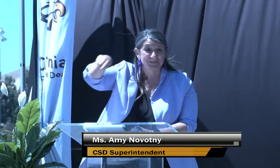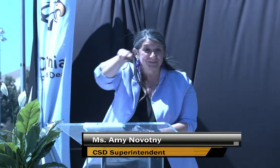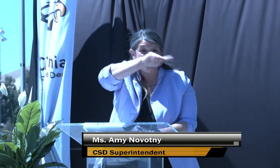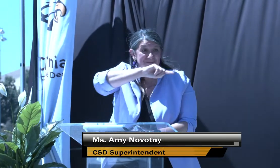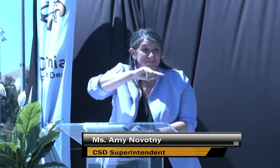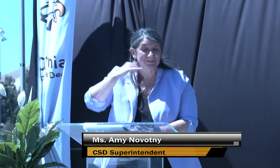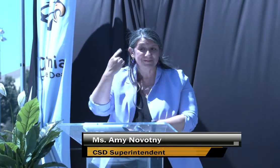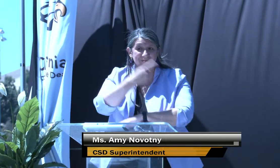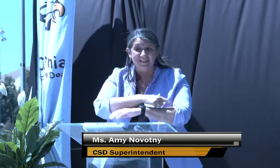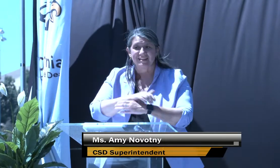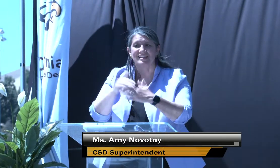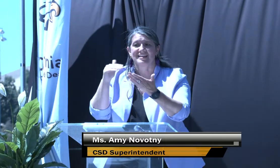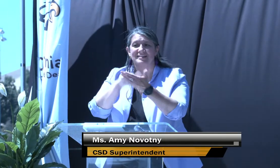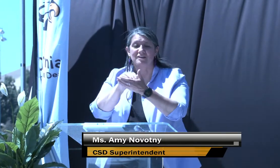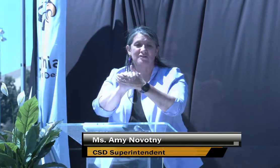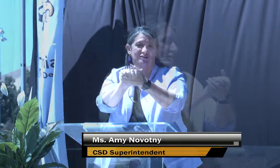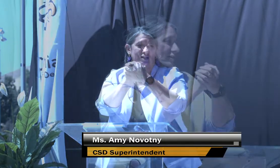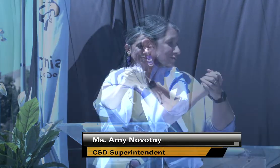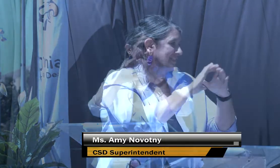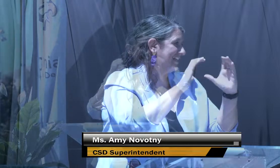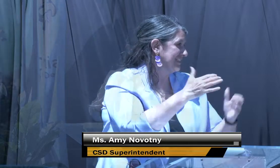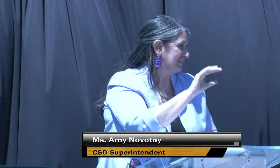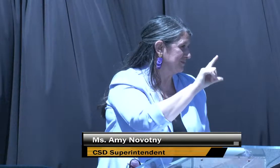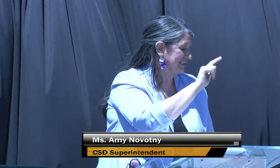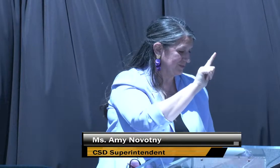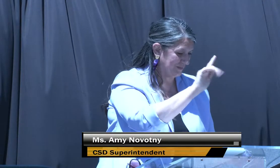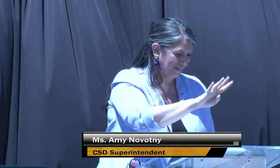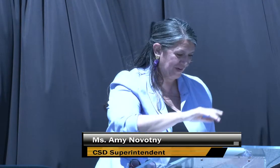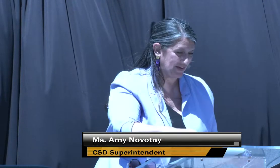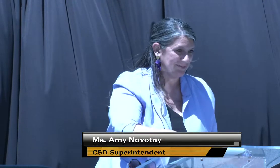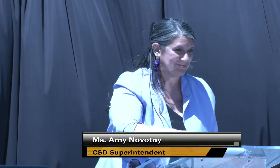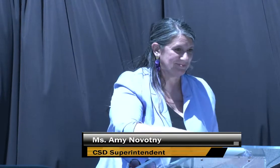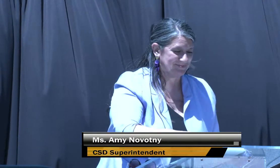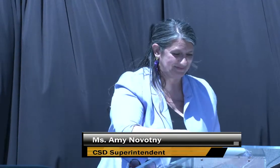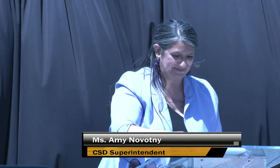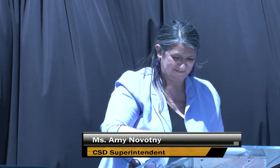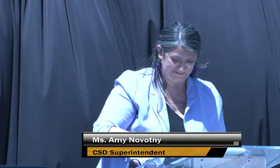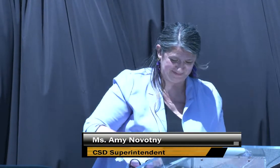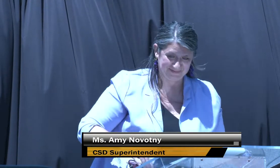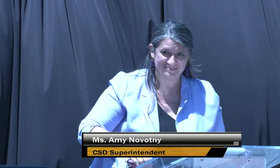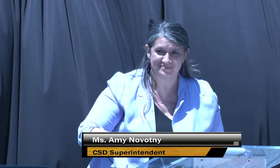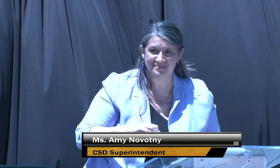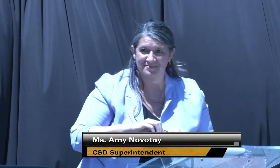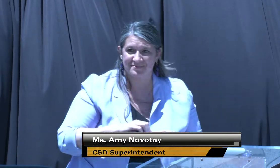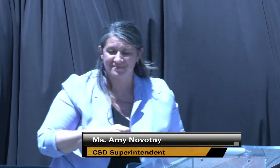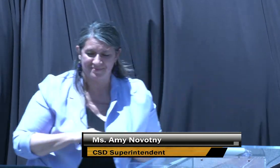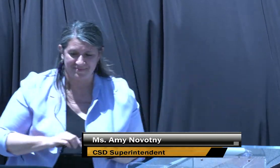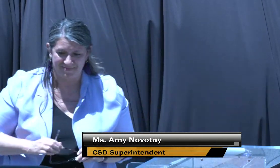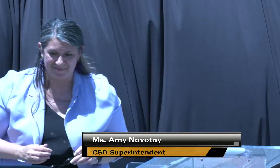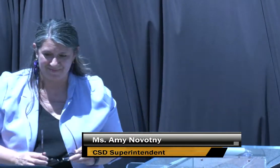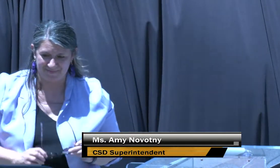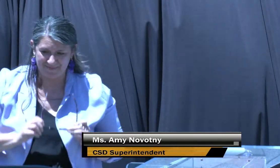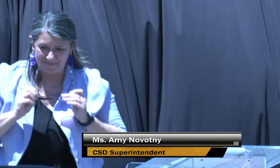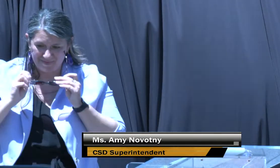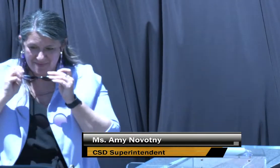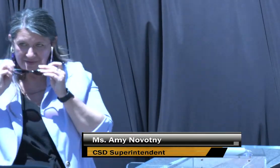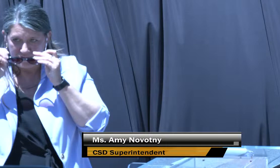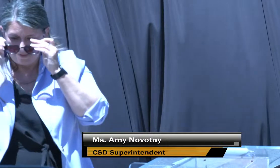I am now going to celebrate you today. Congratulations, class of 2024.